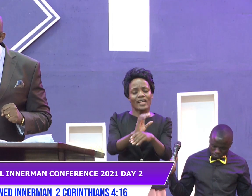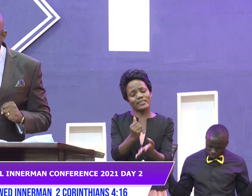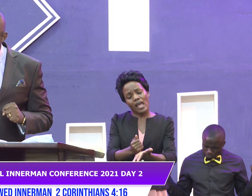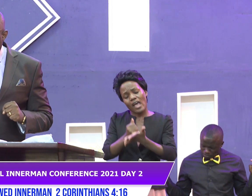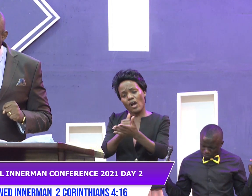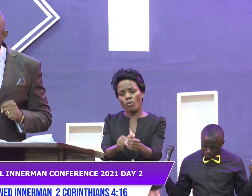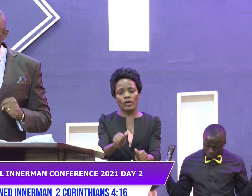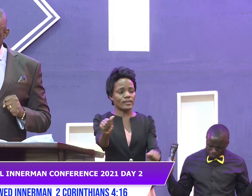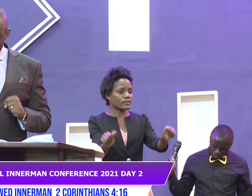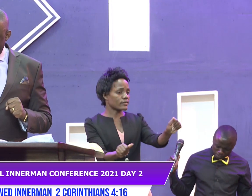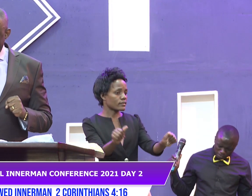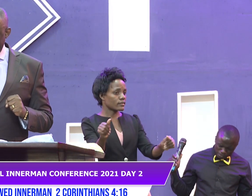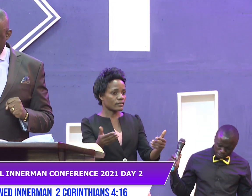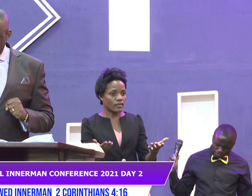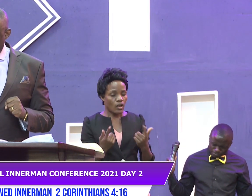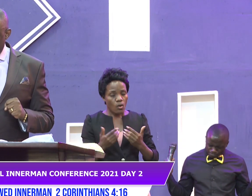entire flock, sir. We